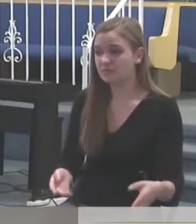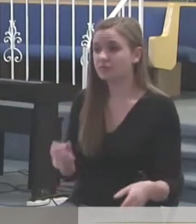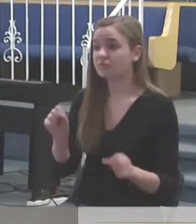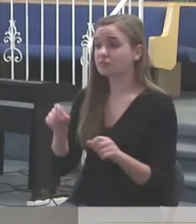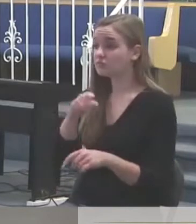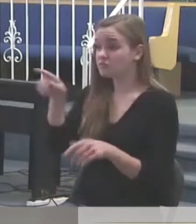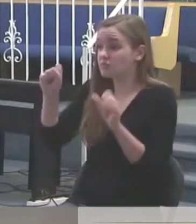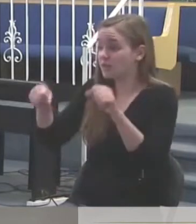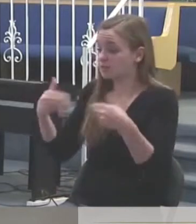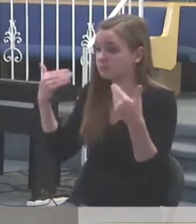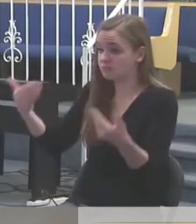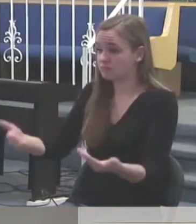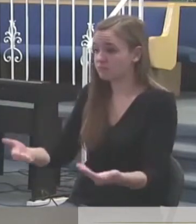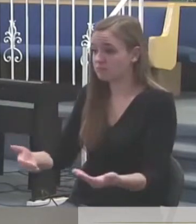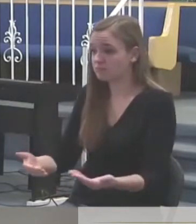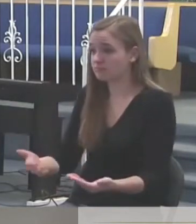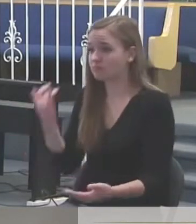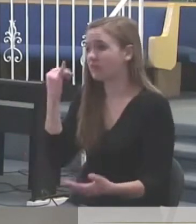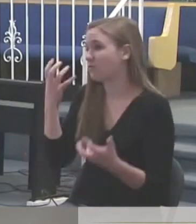want to.